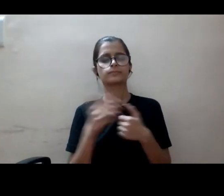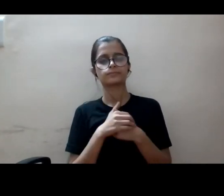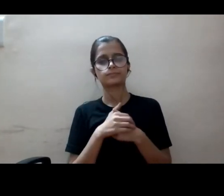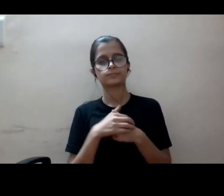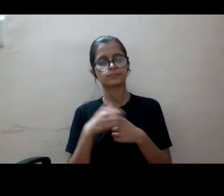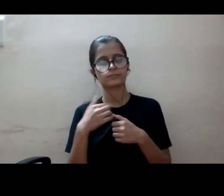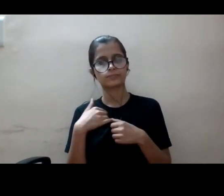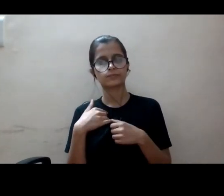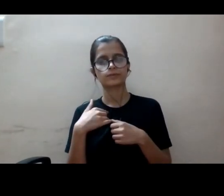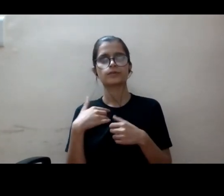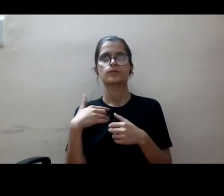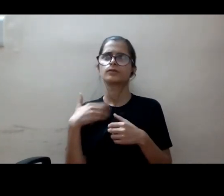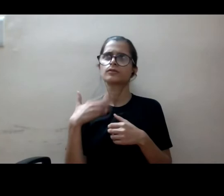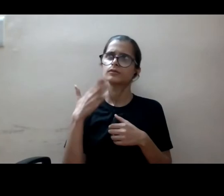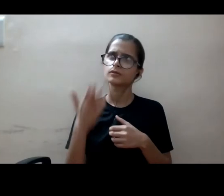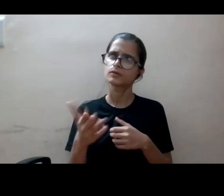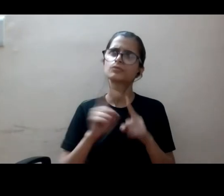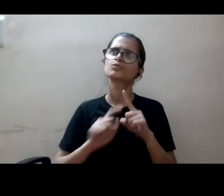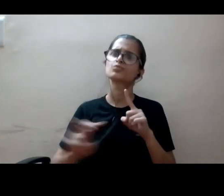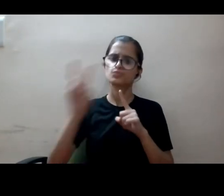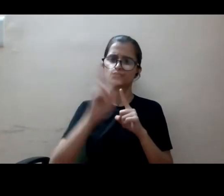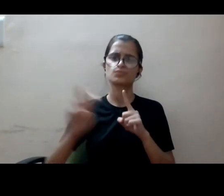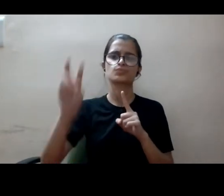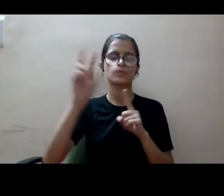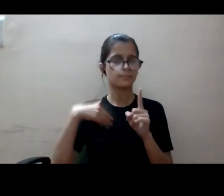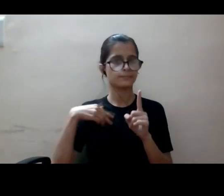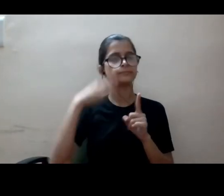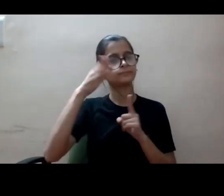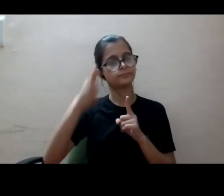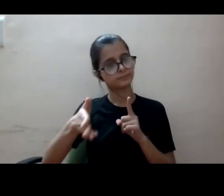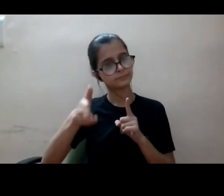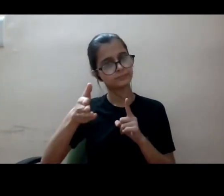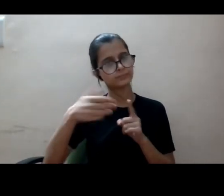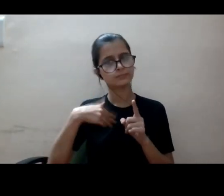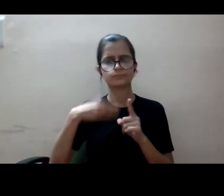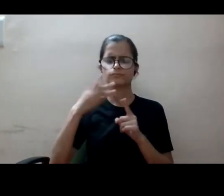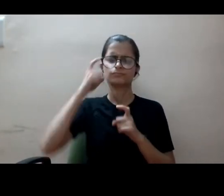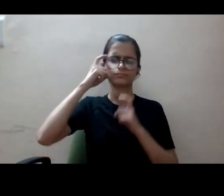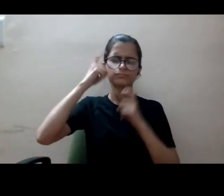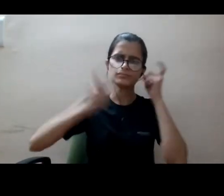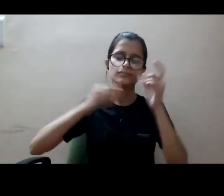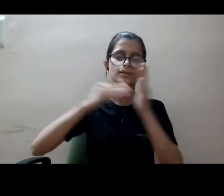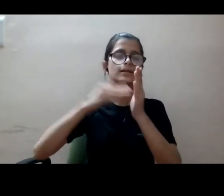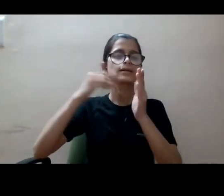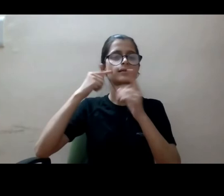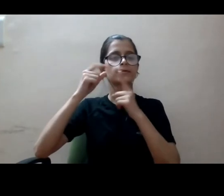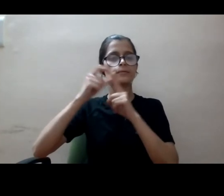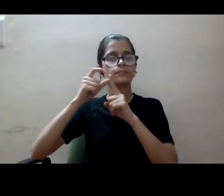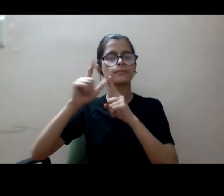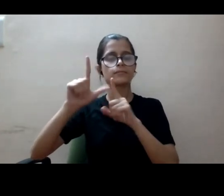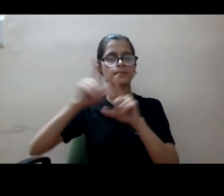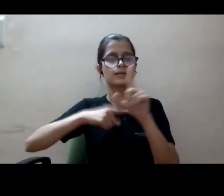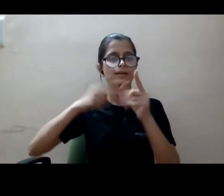went on a tour and I thought of going for zip lining. And once I was